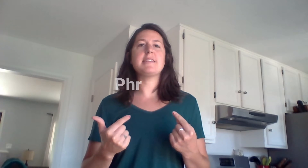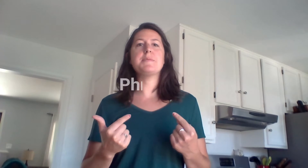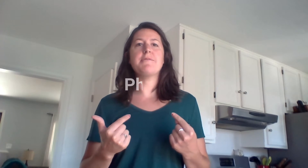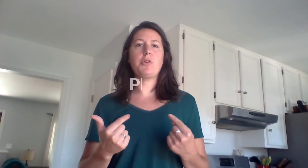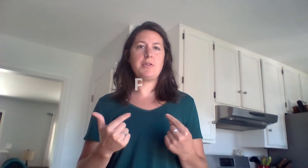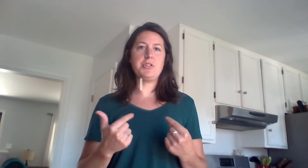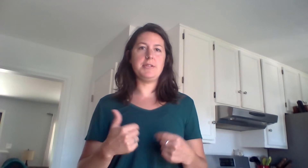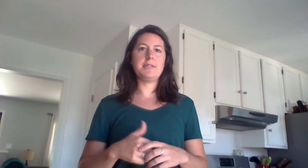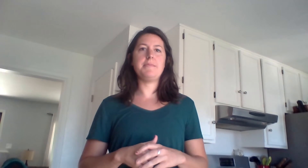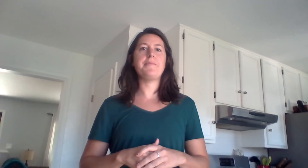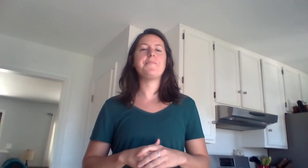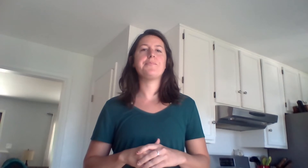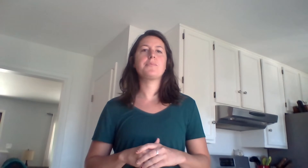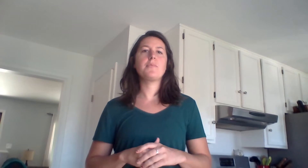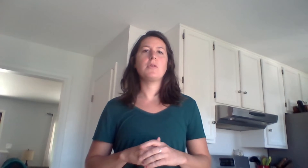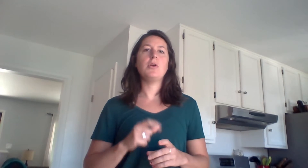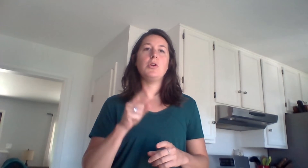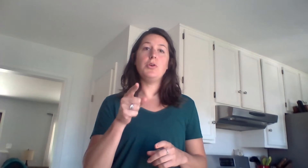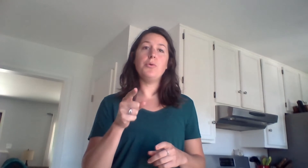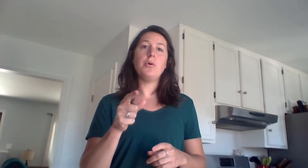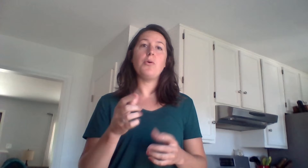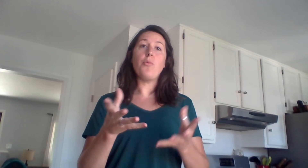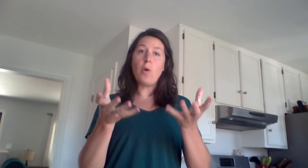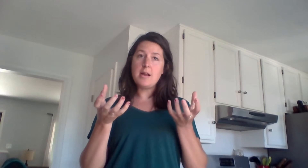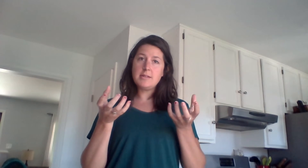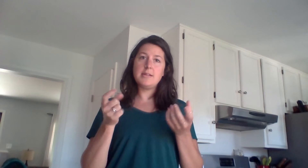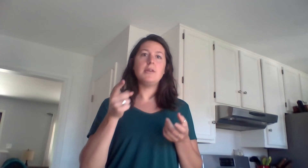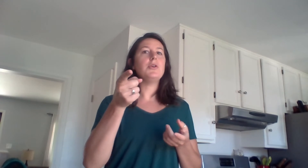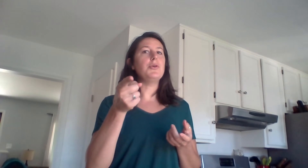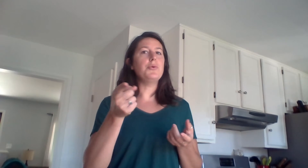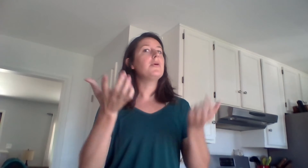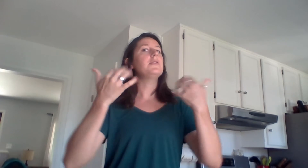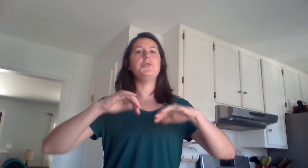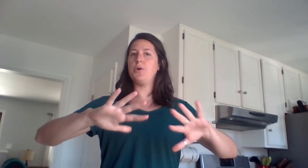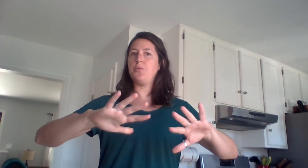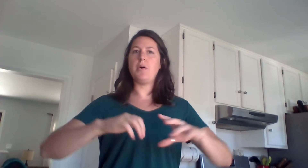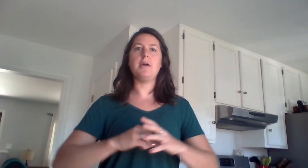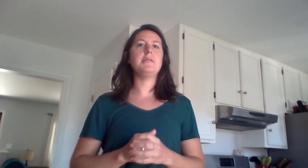specific questions. You want, you don't want.